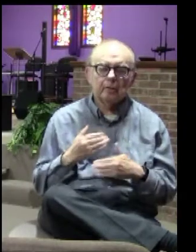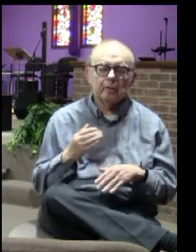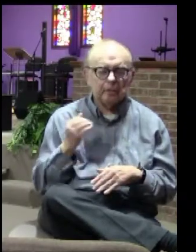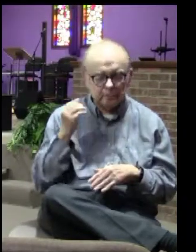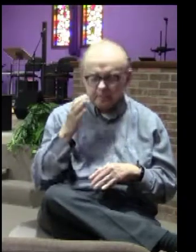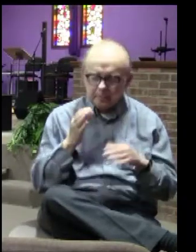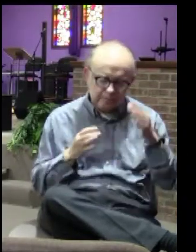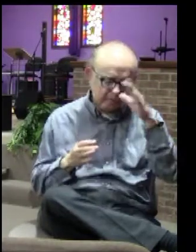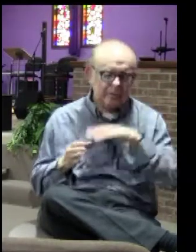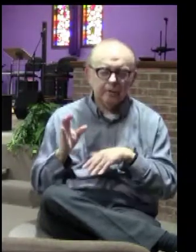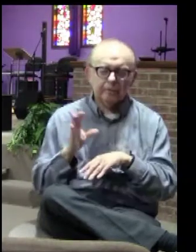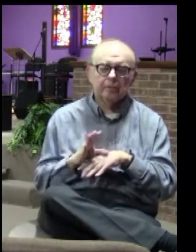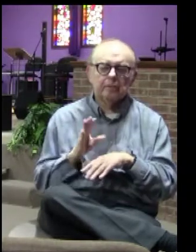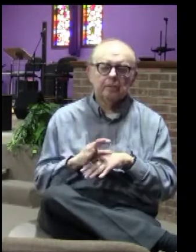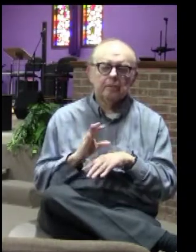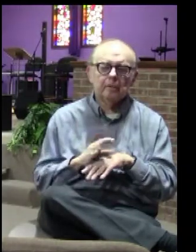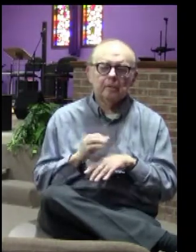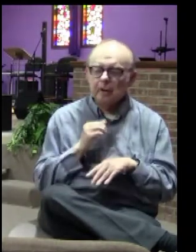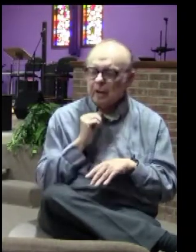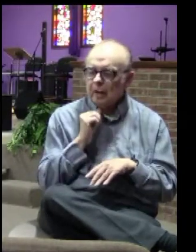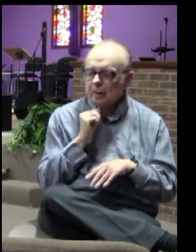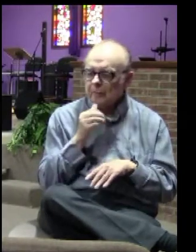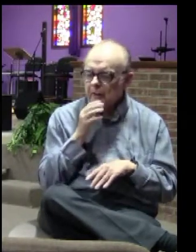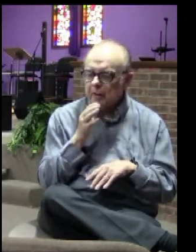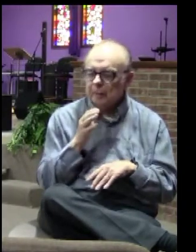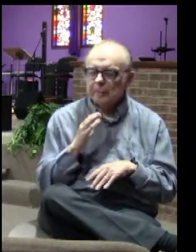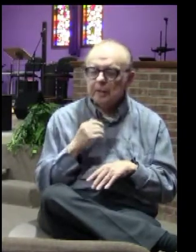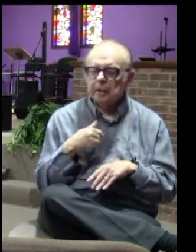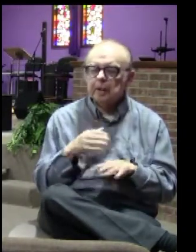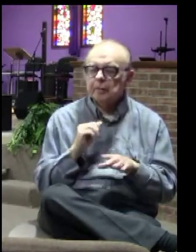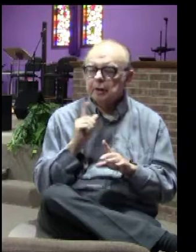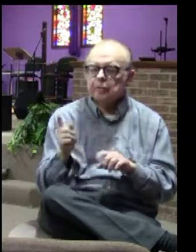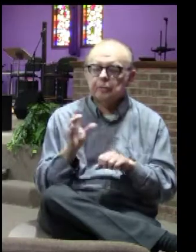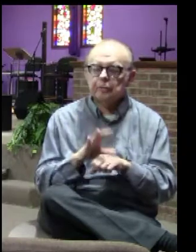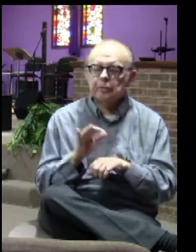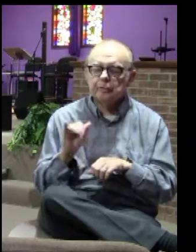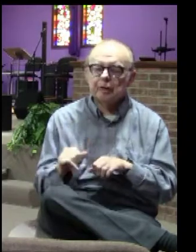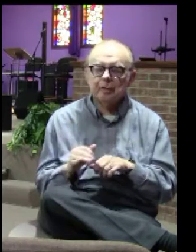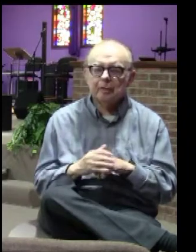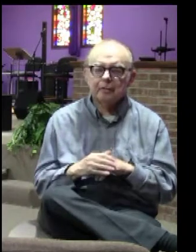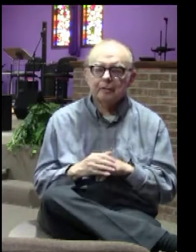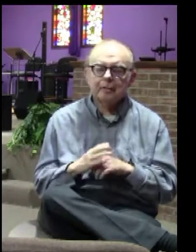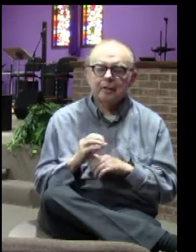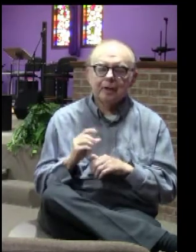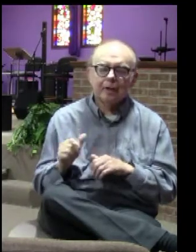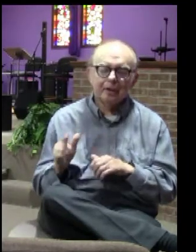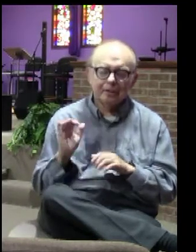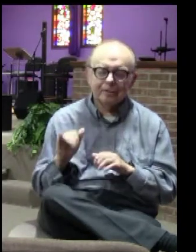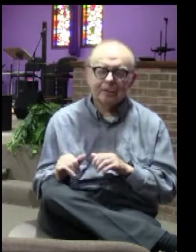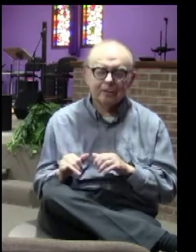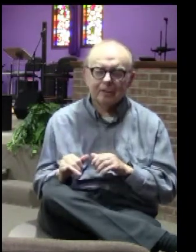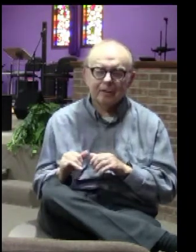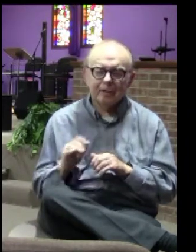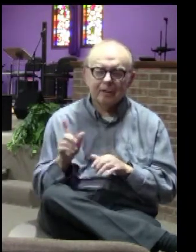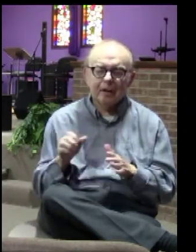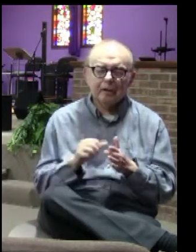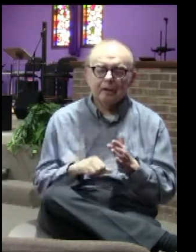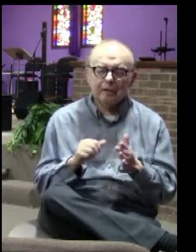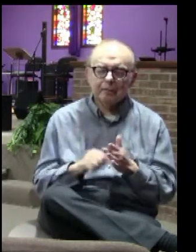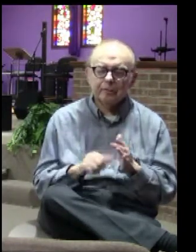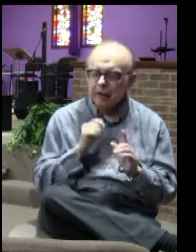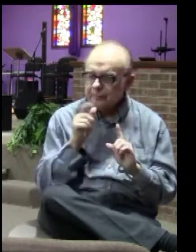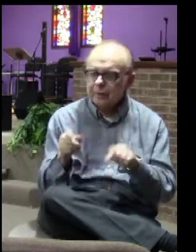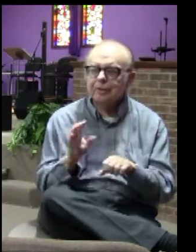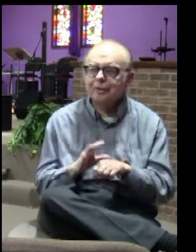church. My mom hadn't let me go to church yet. She kept me out of church. And I thought, wow, that's cool. I can go have surgery and don't have to